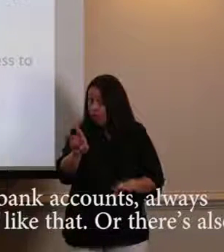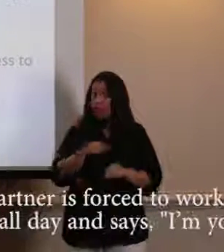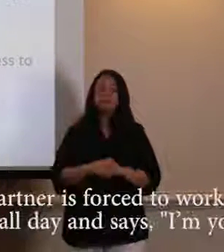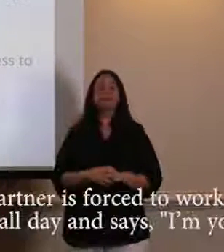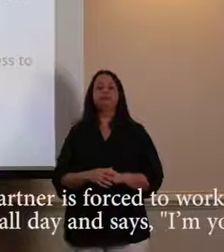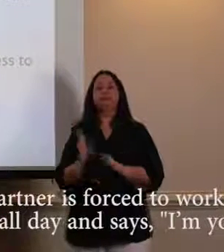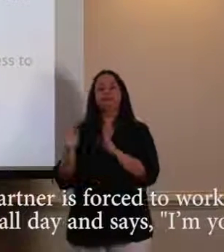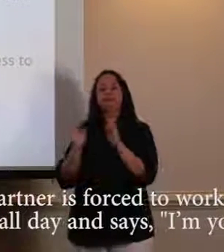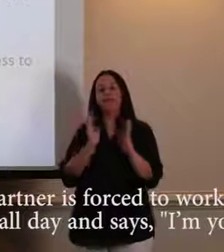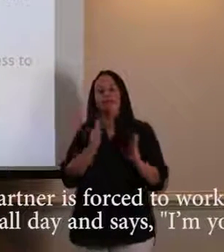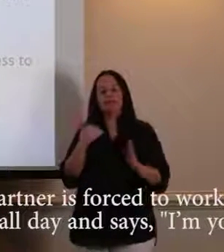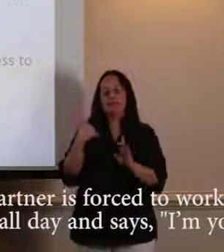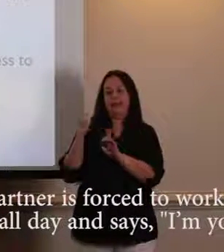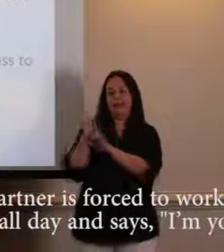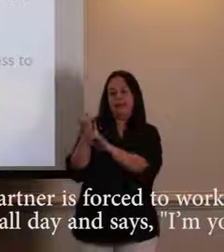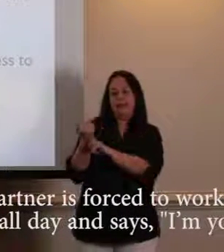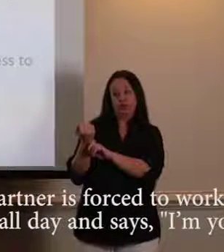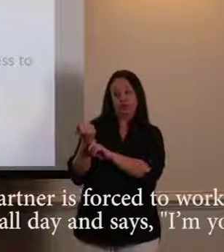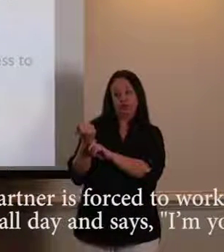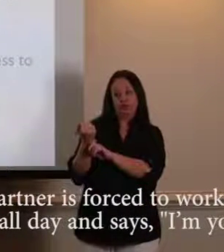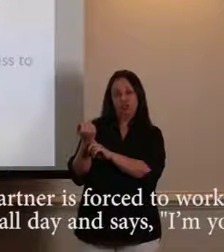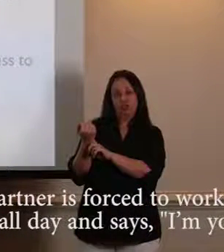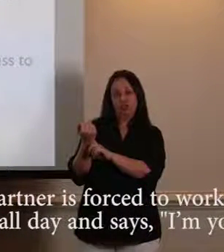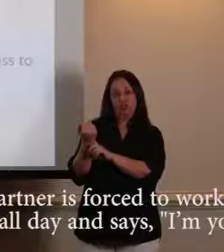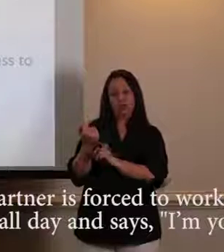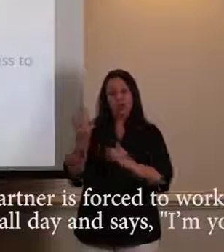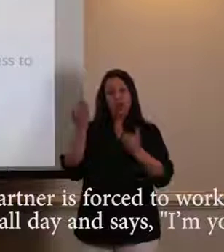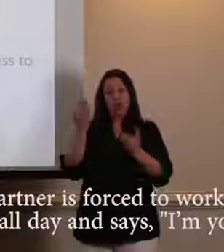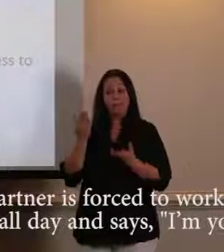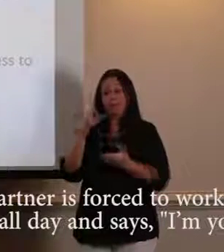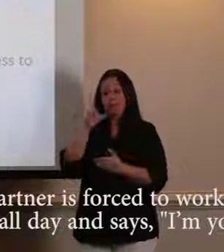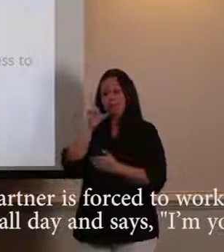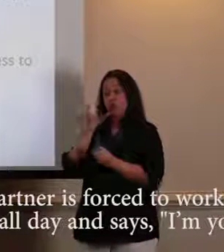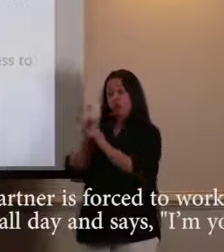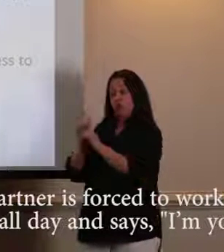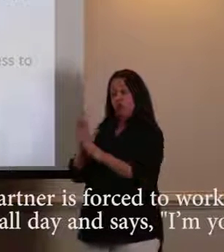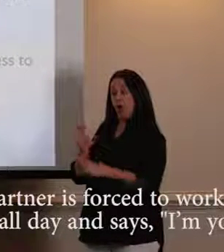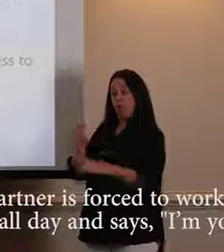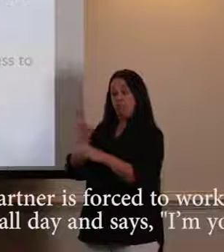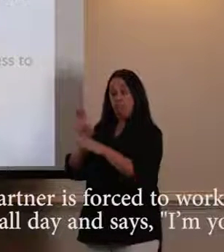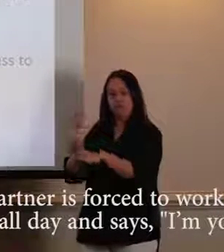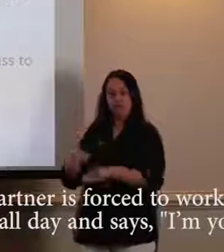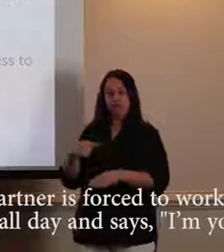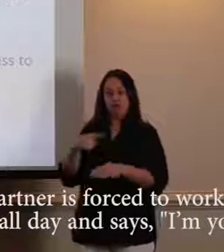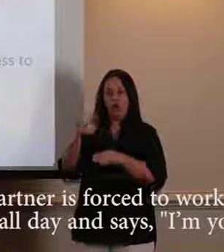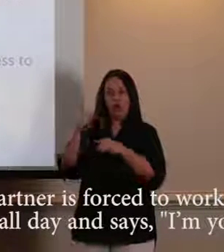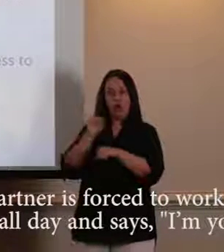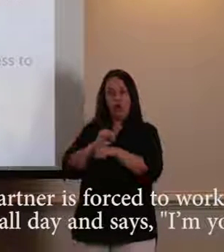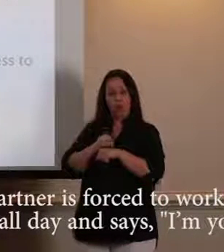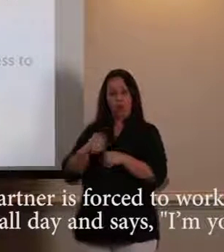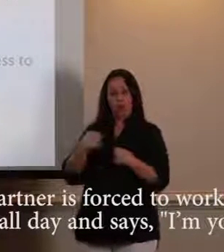also situations where maybe the partner is forced to work and the abuser just stays at home all day and says,